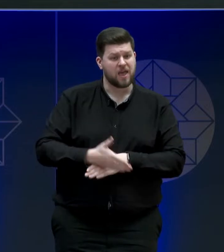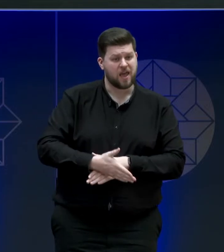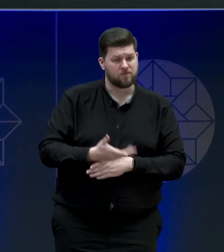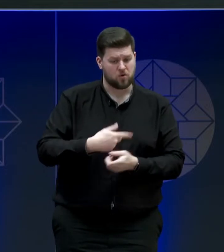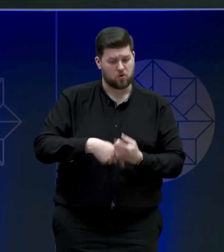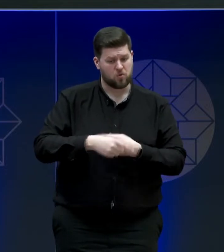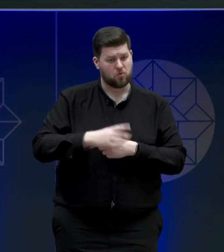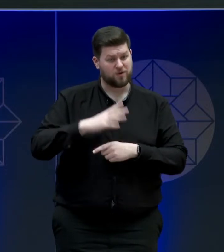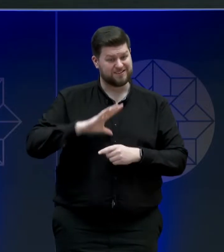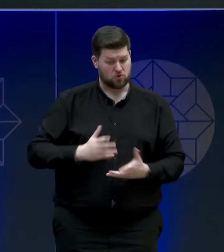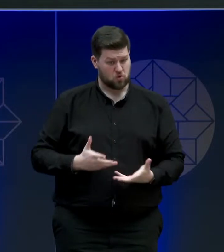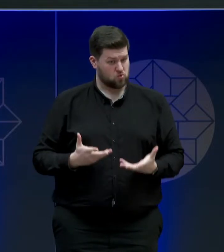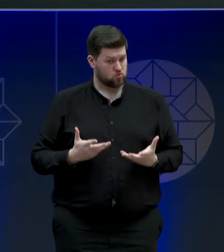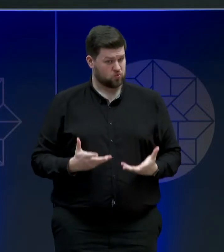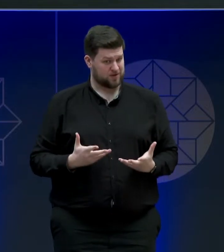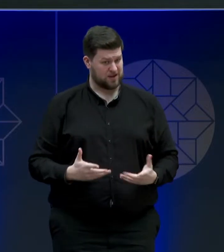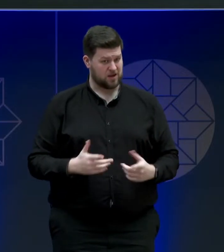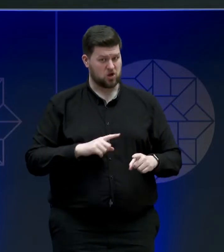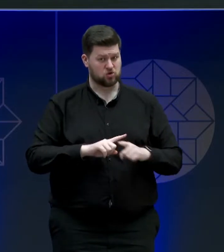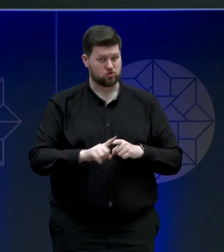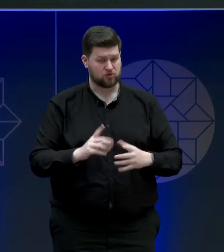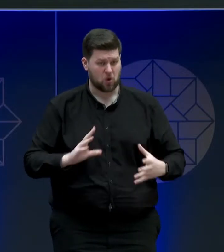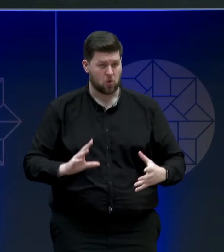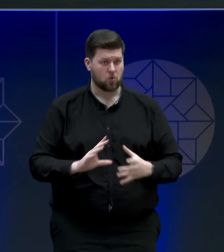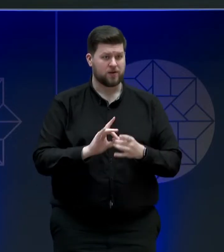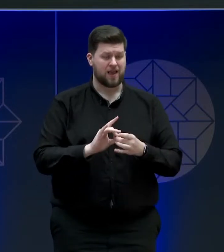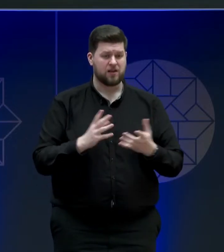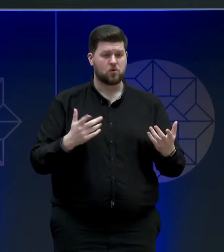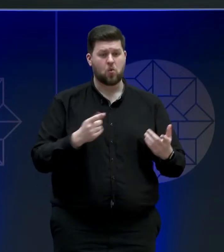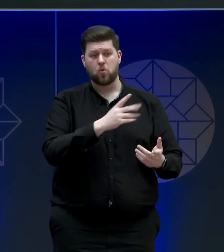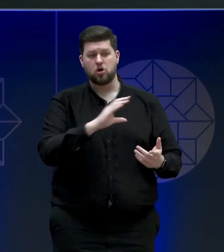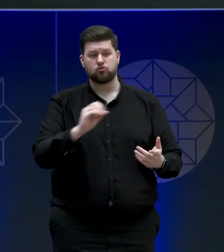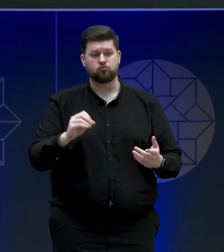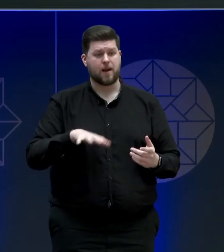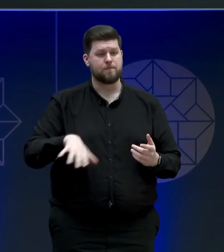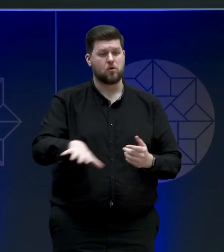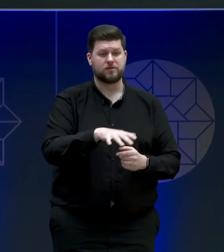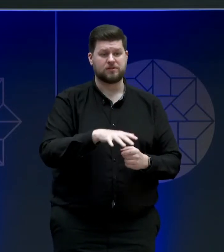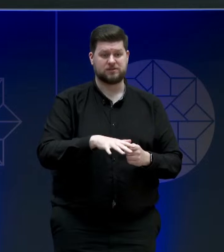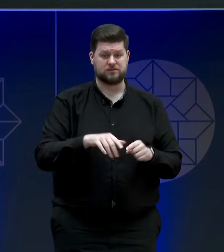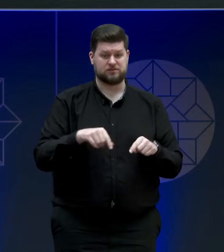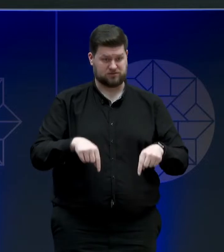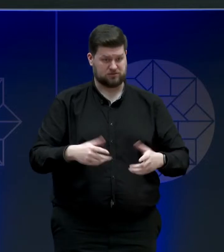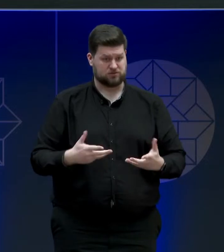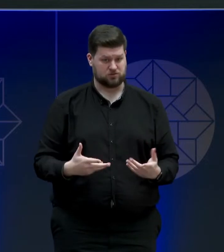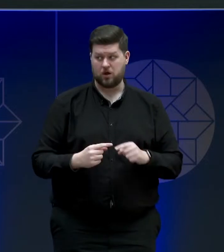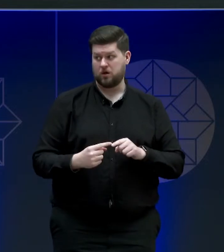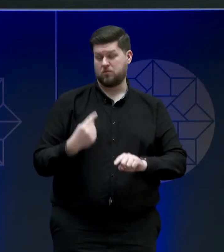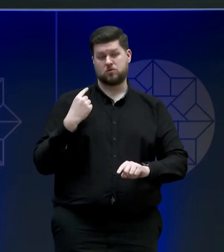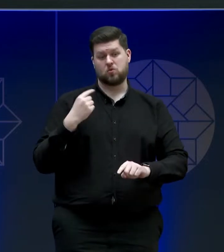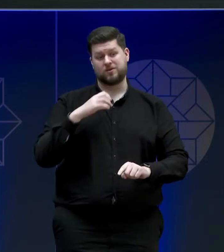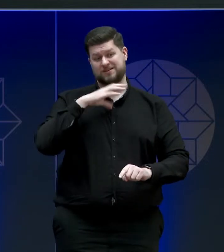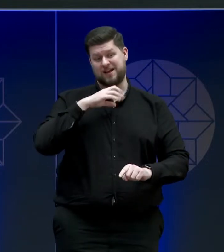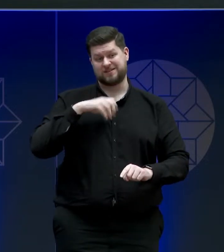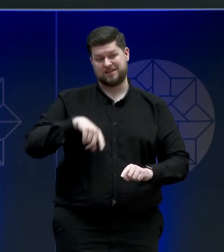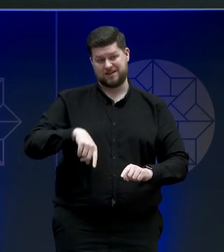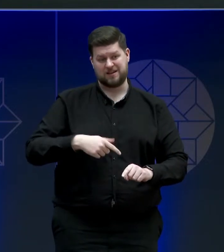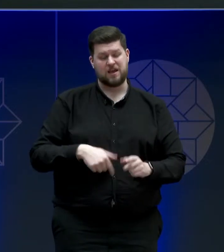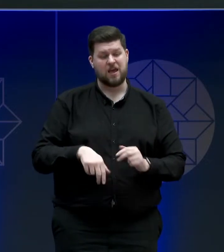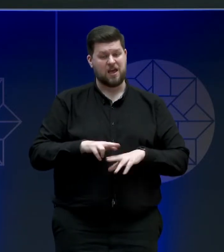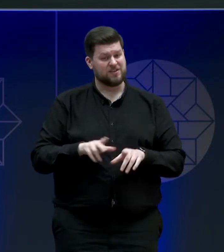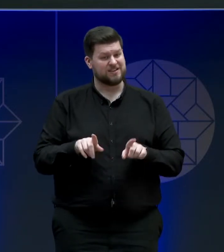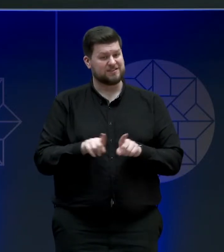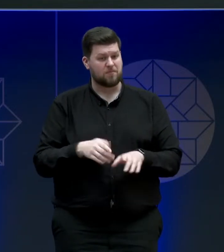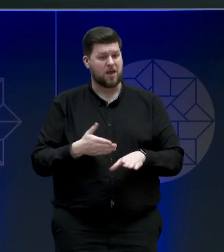required today to connect 100 properties on Saturday would have connected 1,000